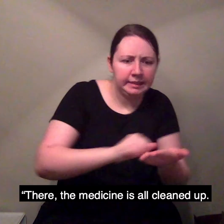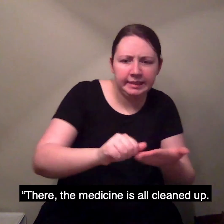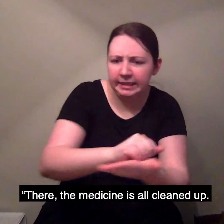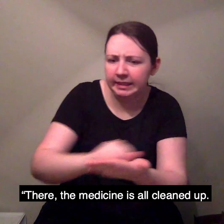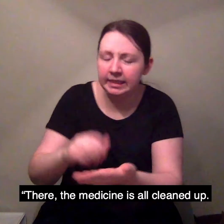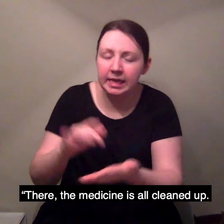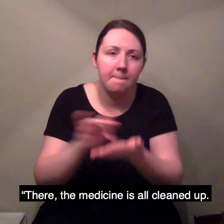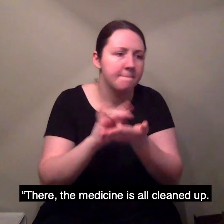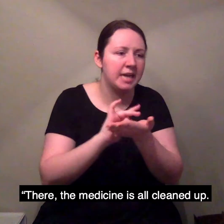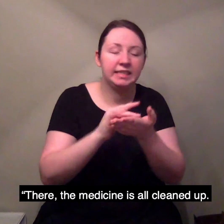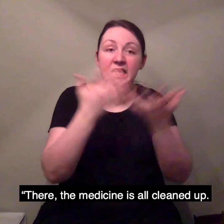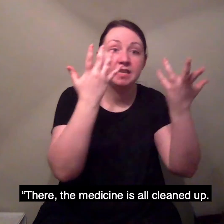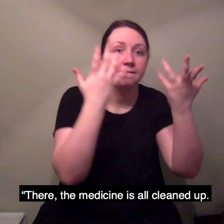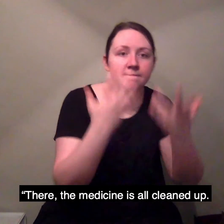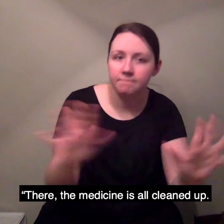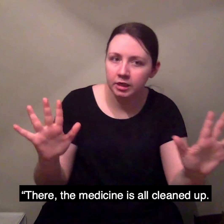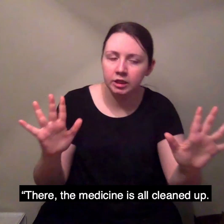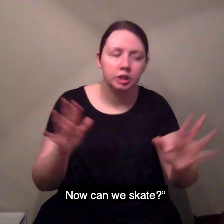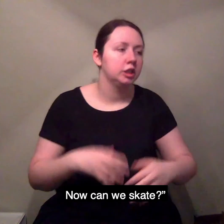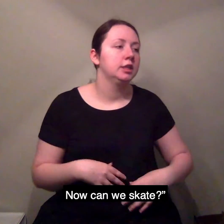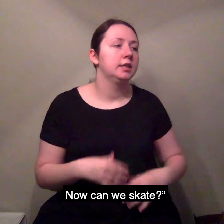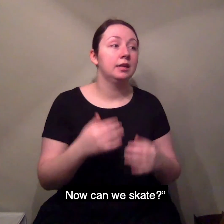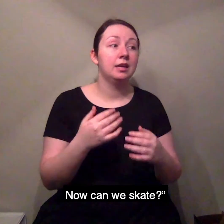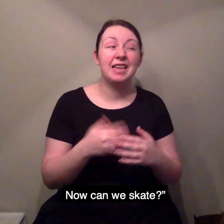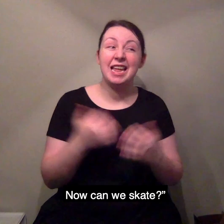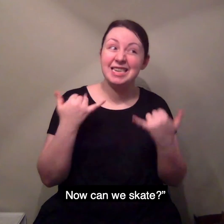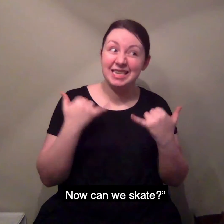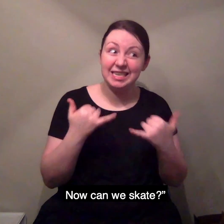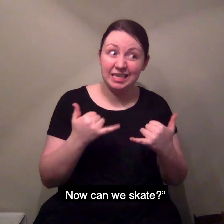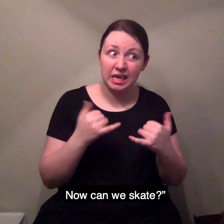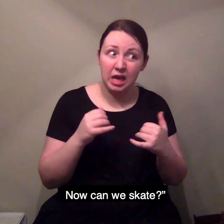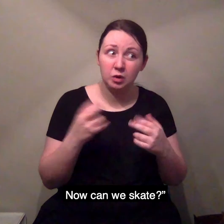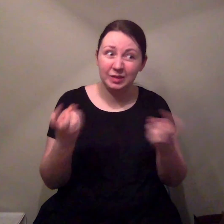There, the medicine is all cleaned up. Now can we skate?